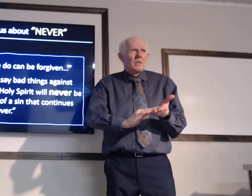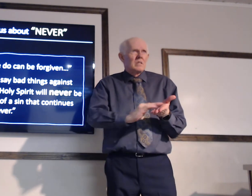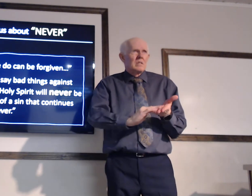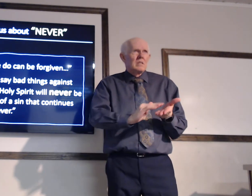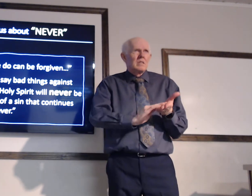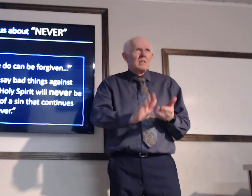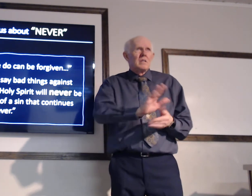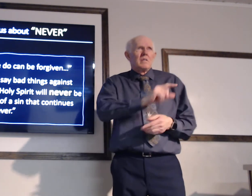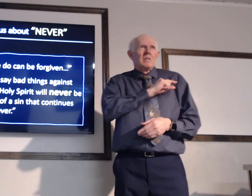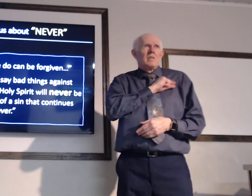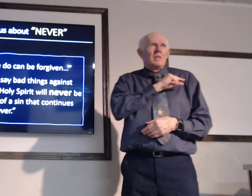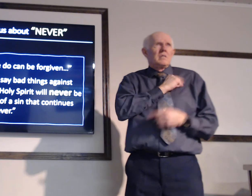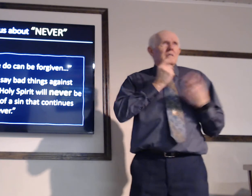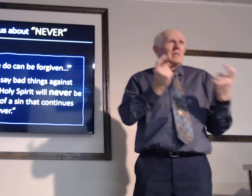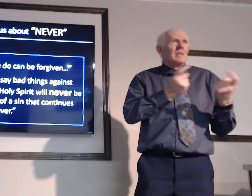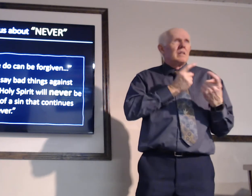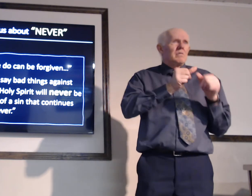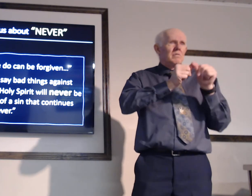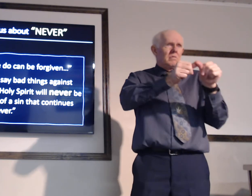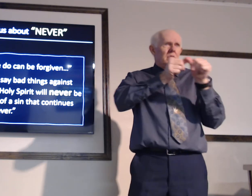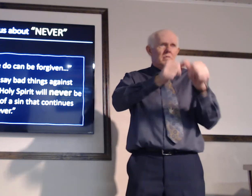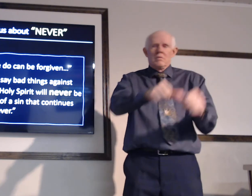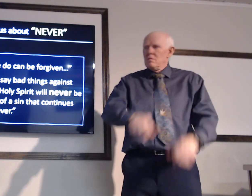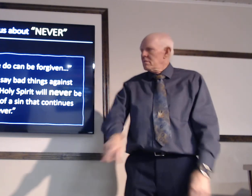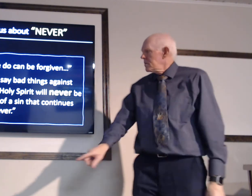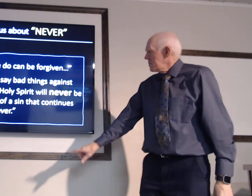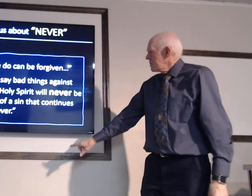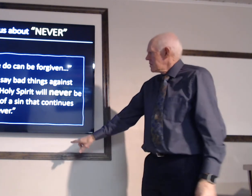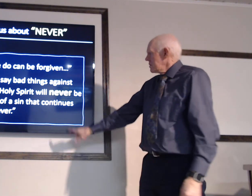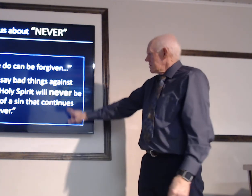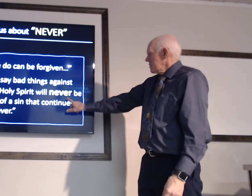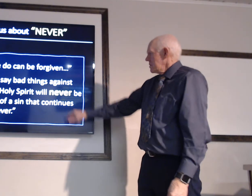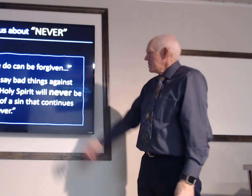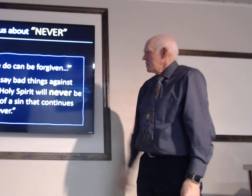be forgiven. He is guilty of a sin that continues forever.